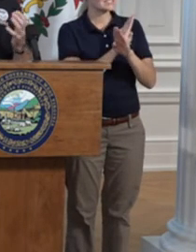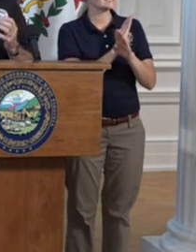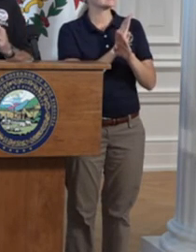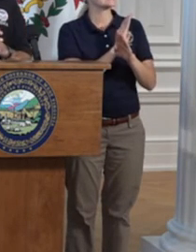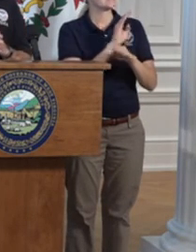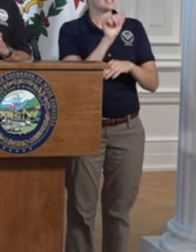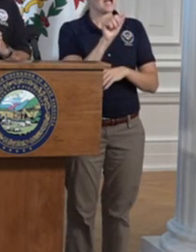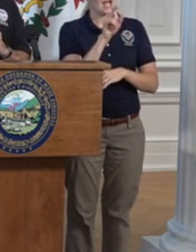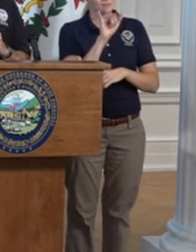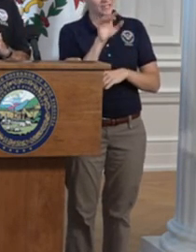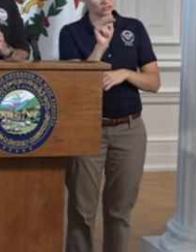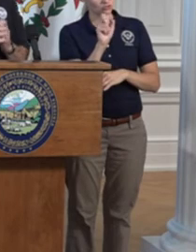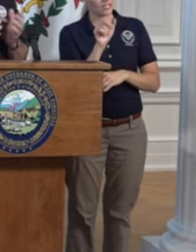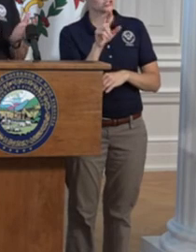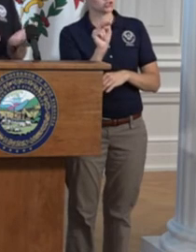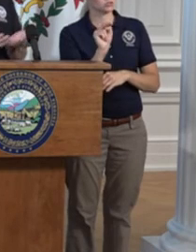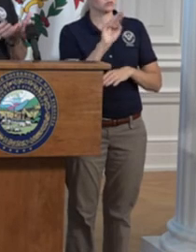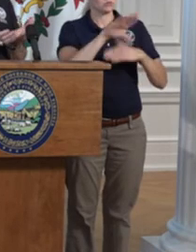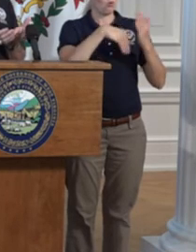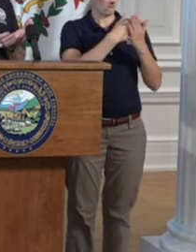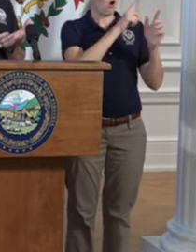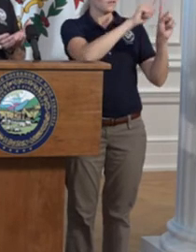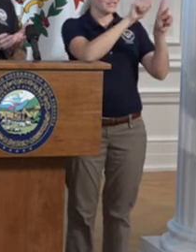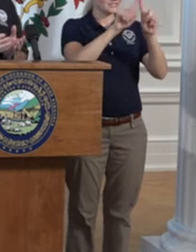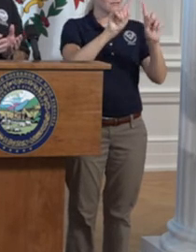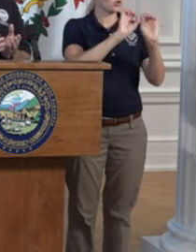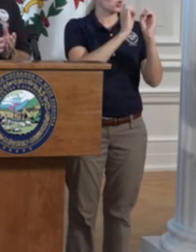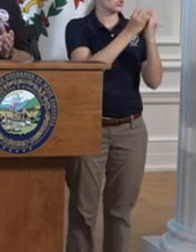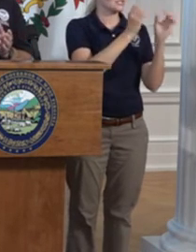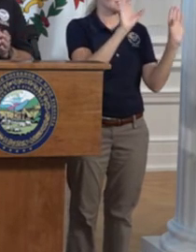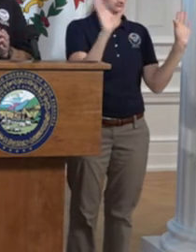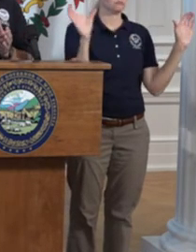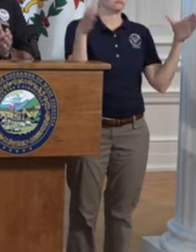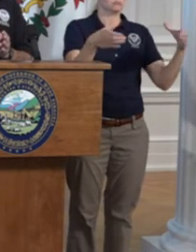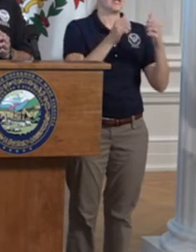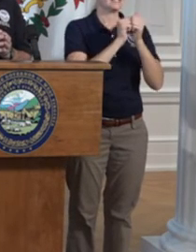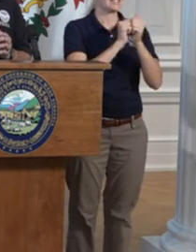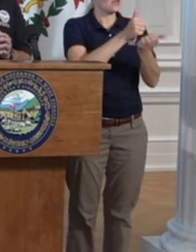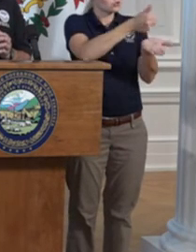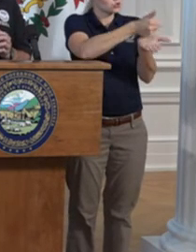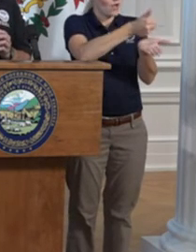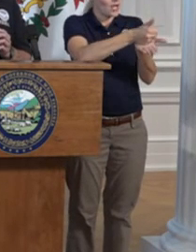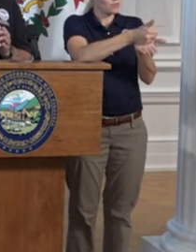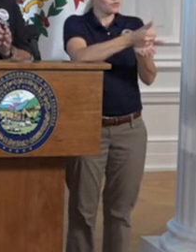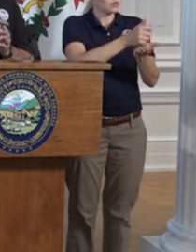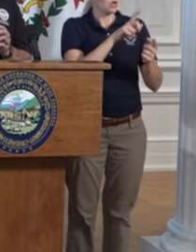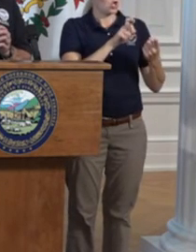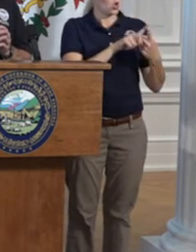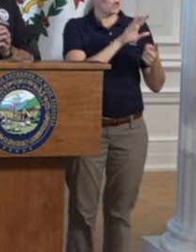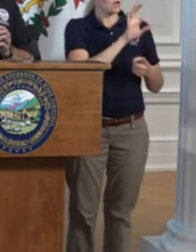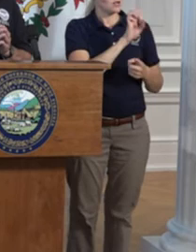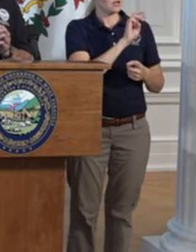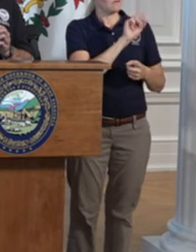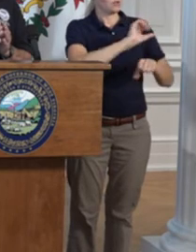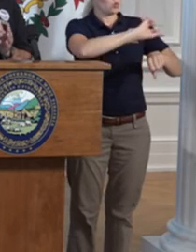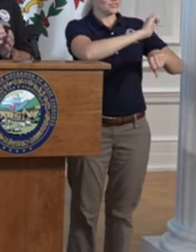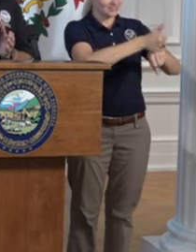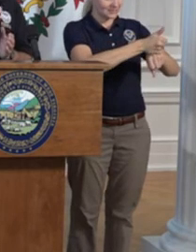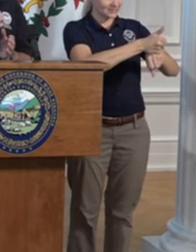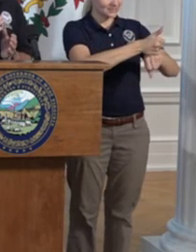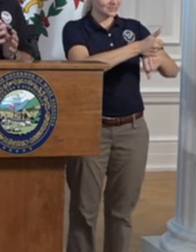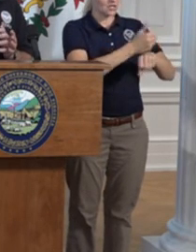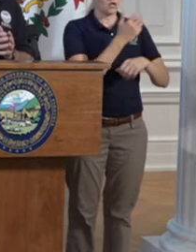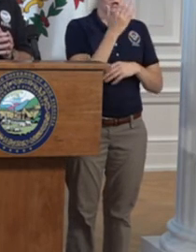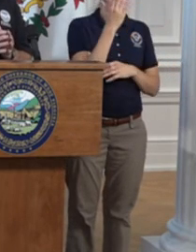other programs that come in to help support that. When FEMA was created, it was created to give folks a